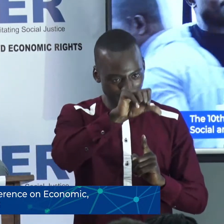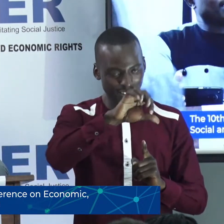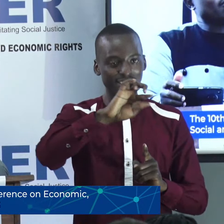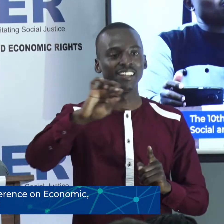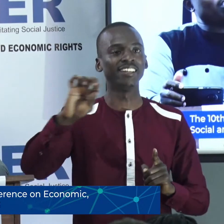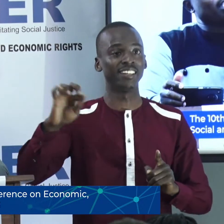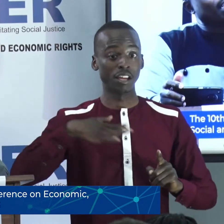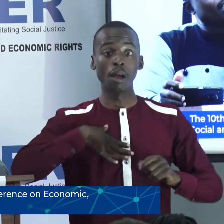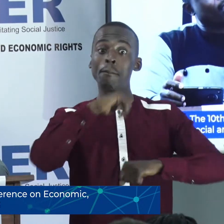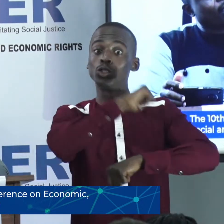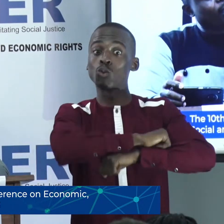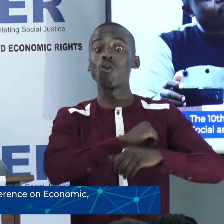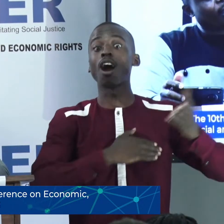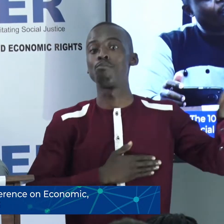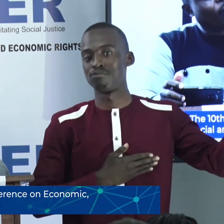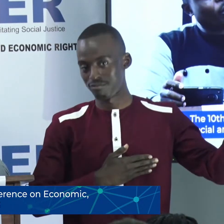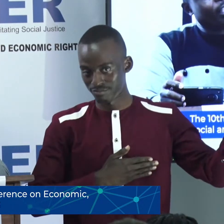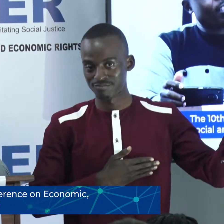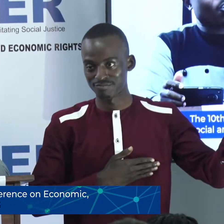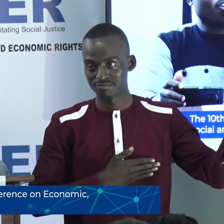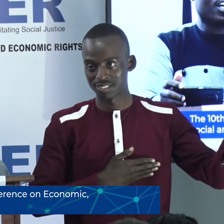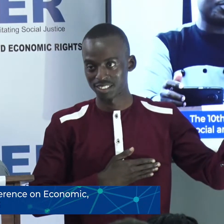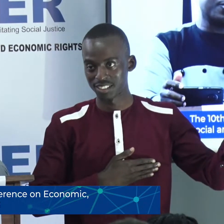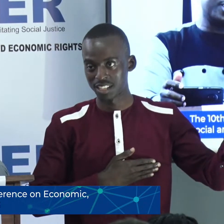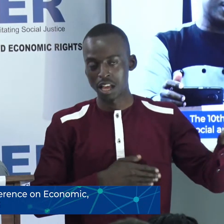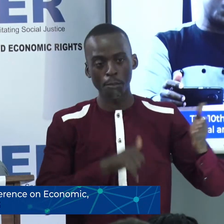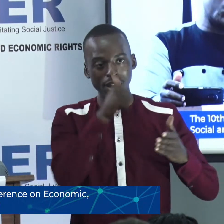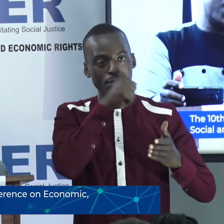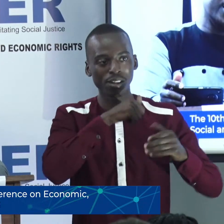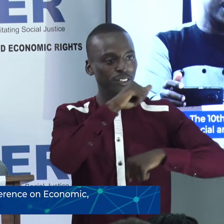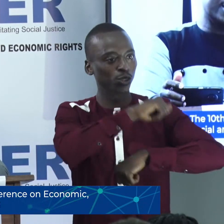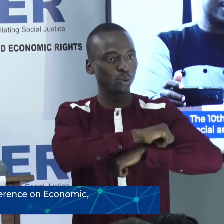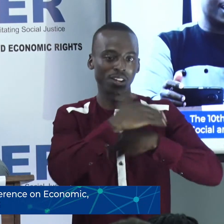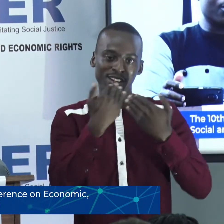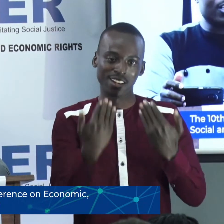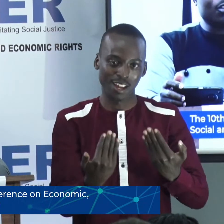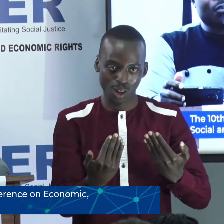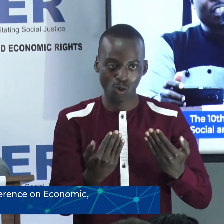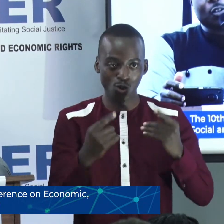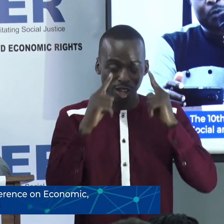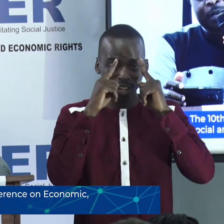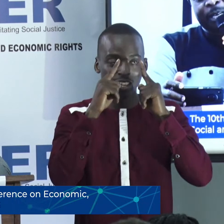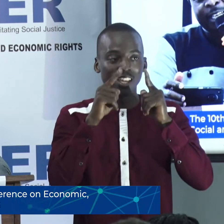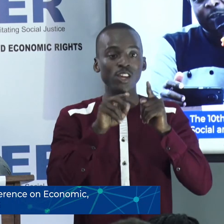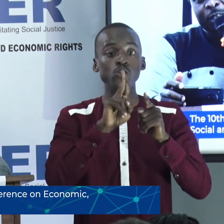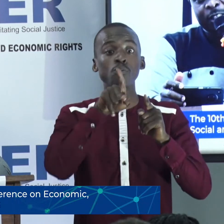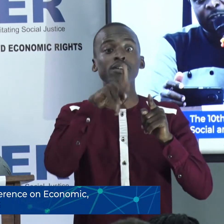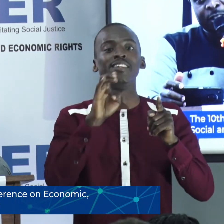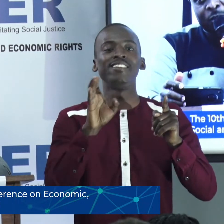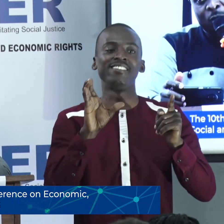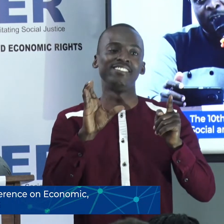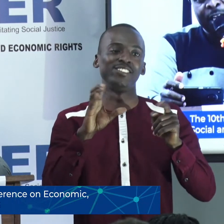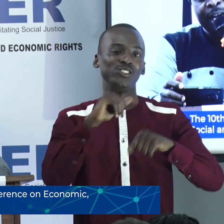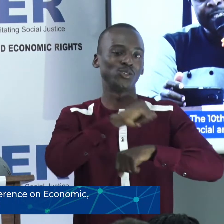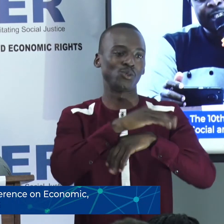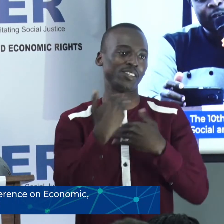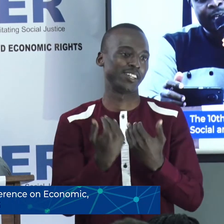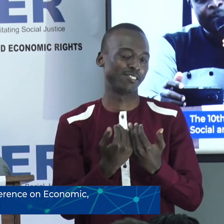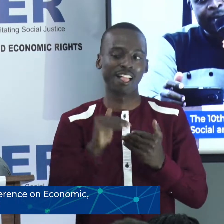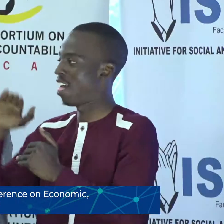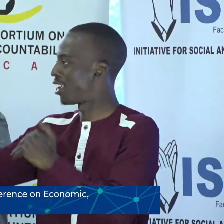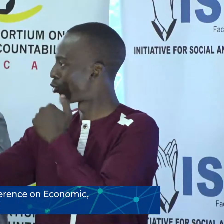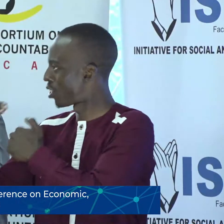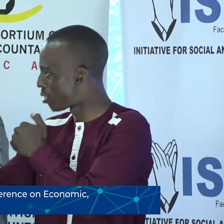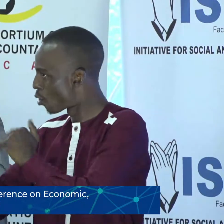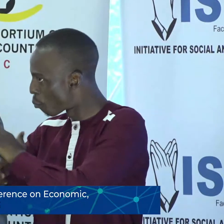that my school still exists. Though it is no longer a private school, it is now a universal primary education school. Ask your neighbor,